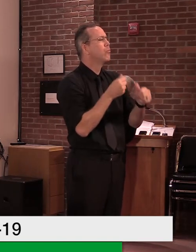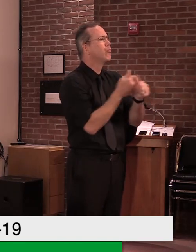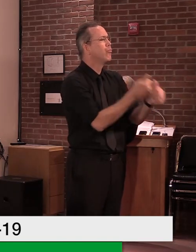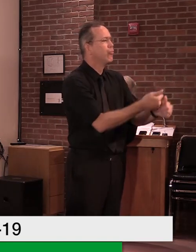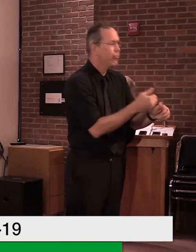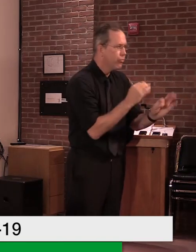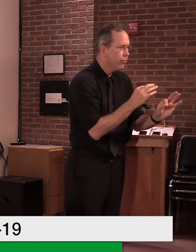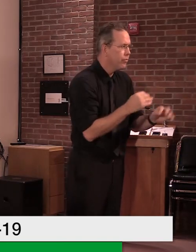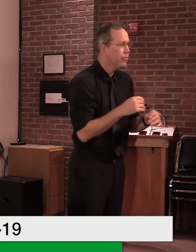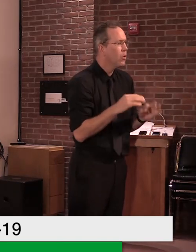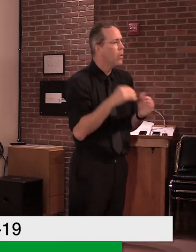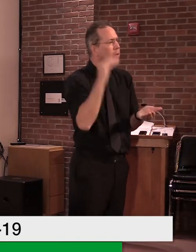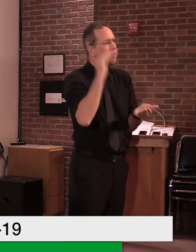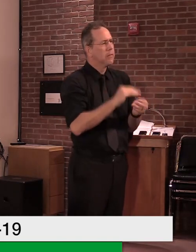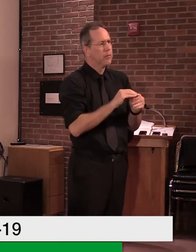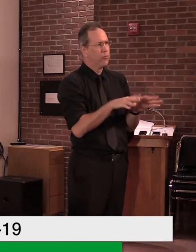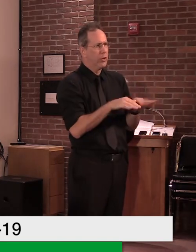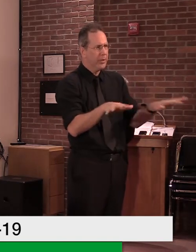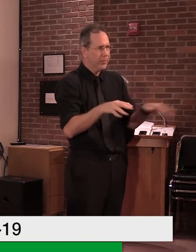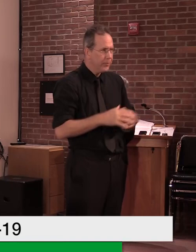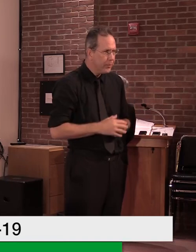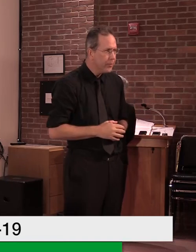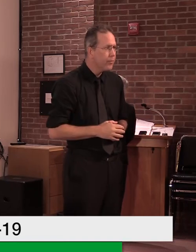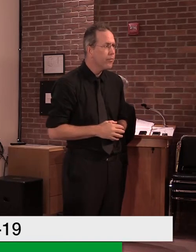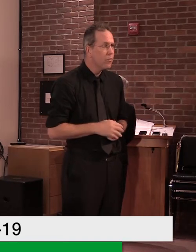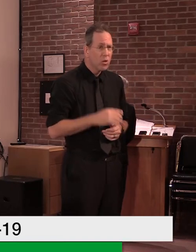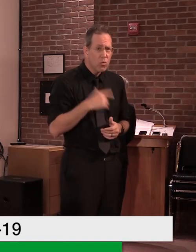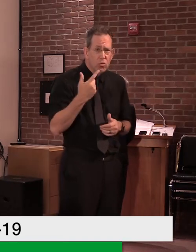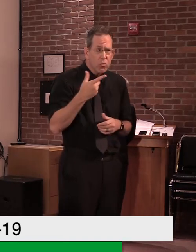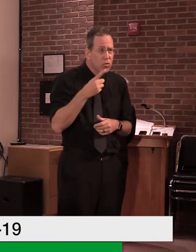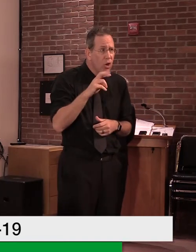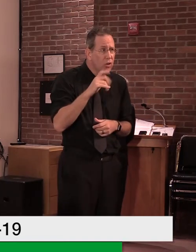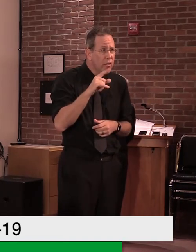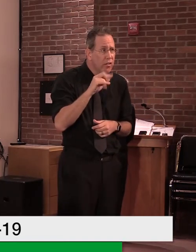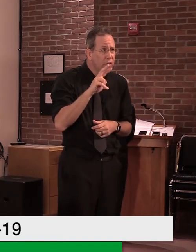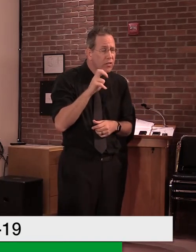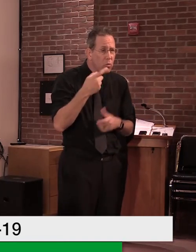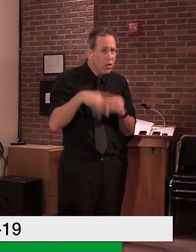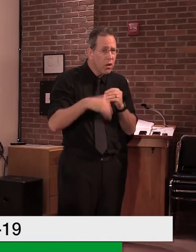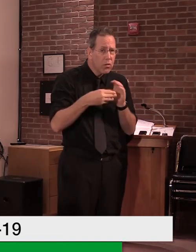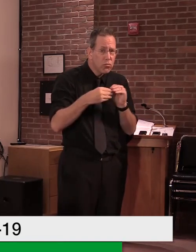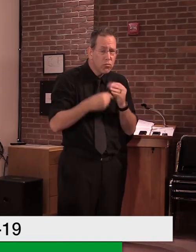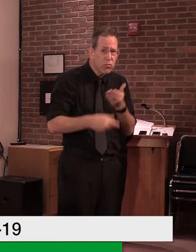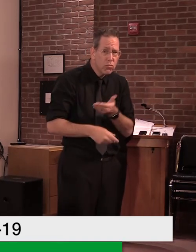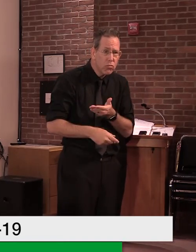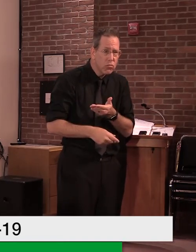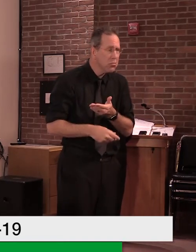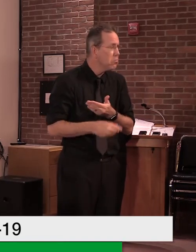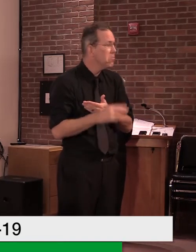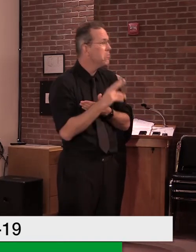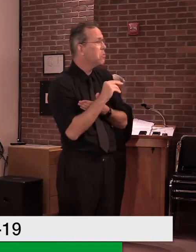So Dr. Levine, anything that you can add to that?